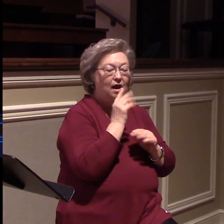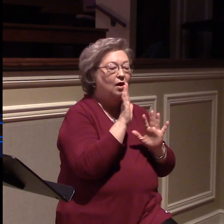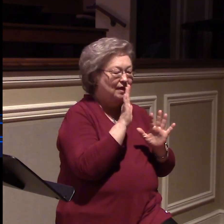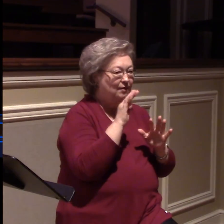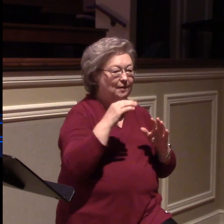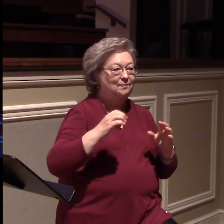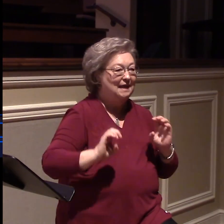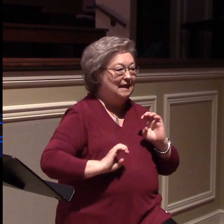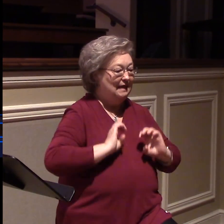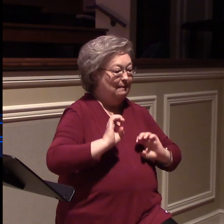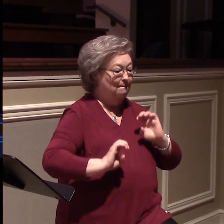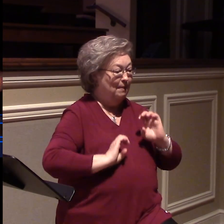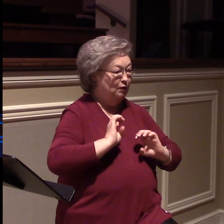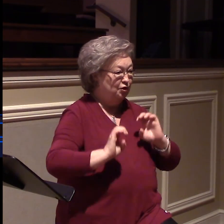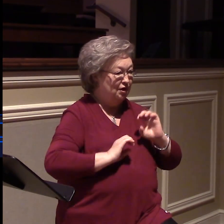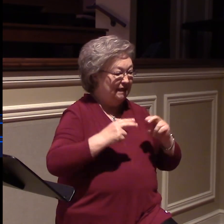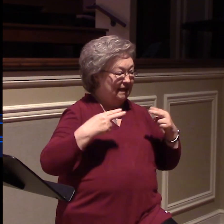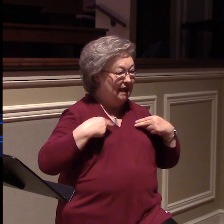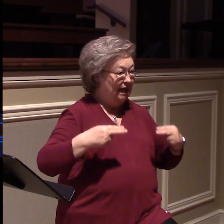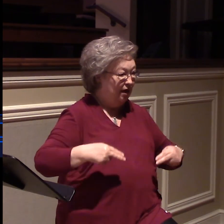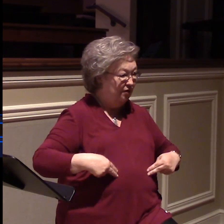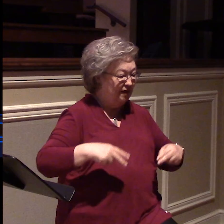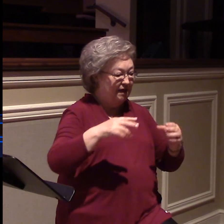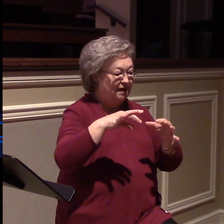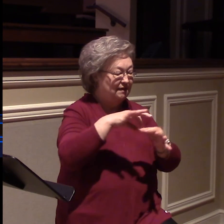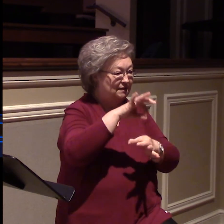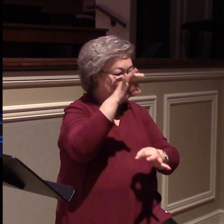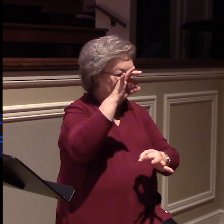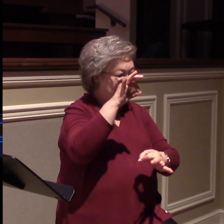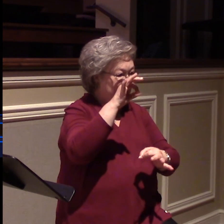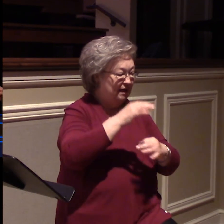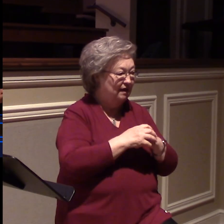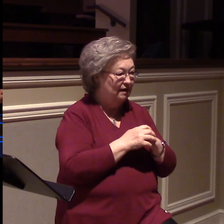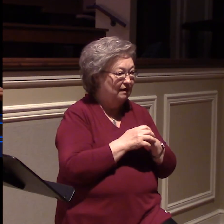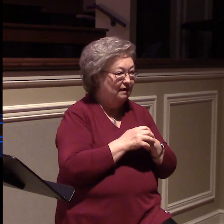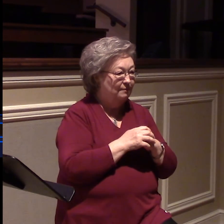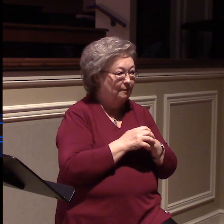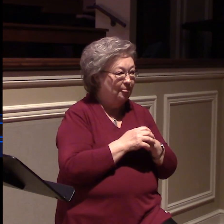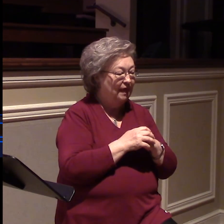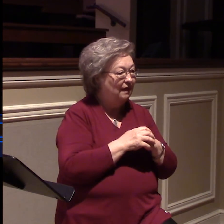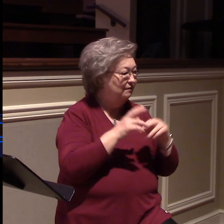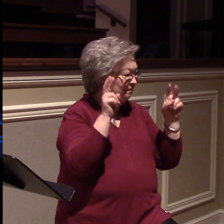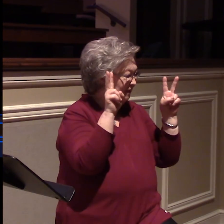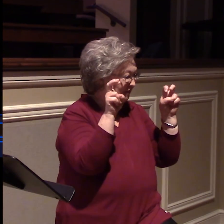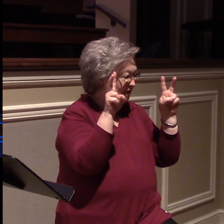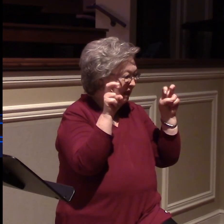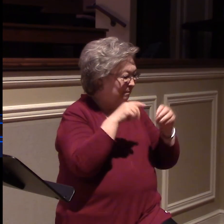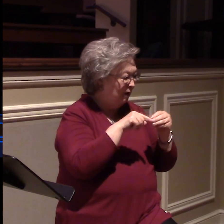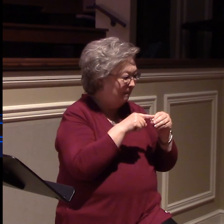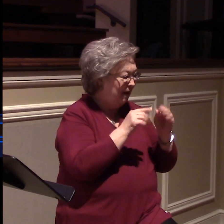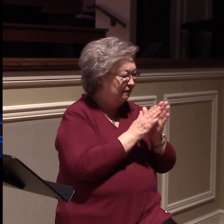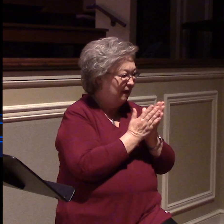Emotionally Healthy Spirituality. Thank you, Shane. Emotionally Healthy Spirituality by Pete Scazzaro. And here's the thesis of that book. It's kind of a